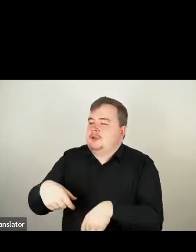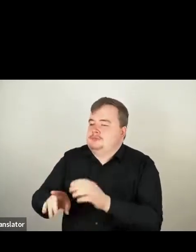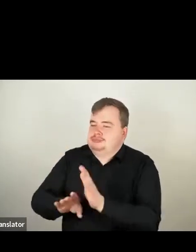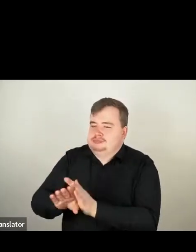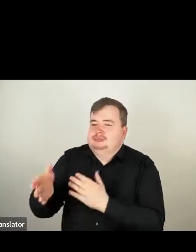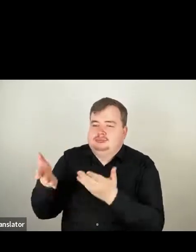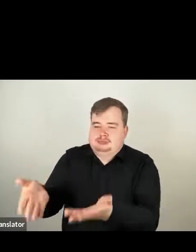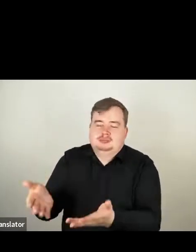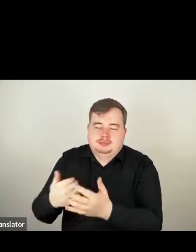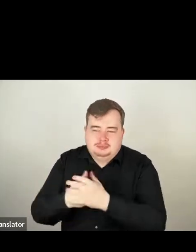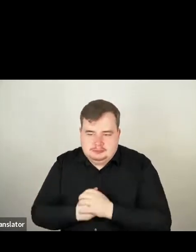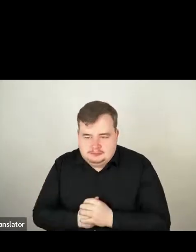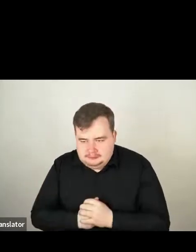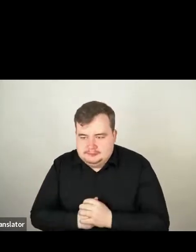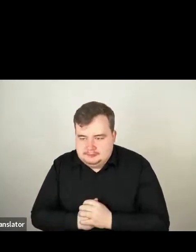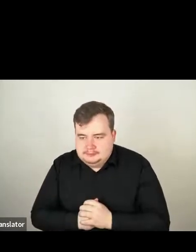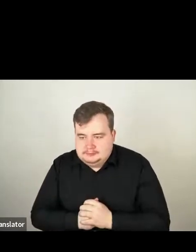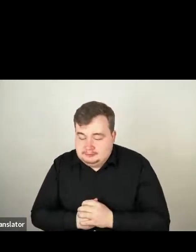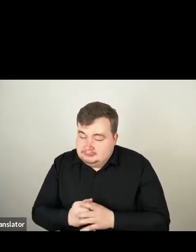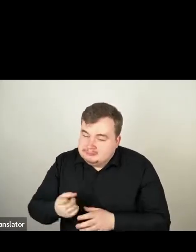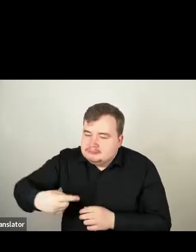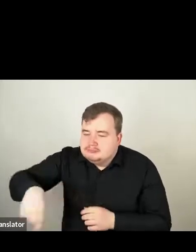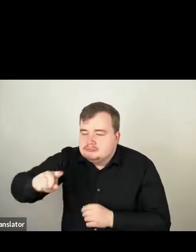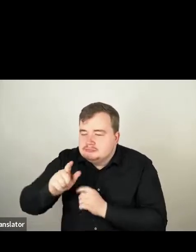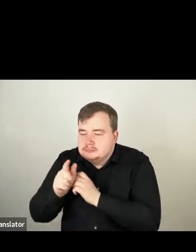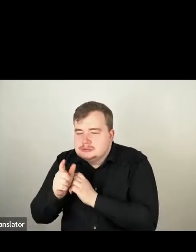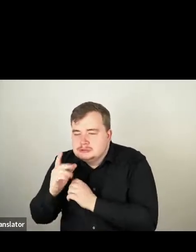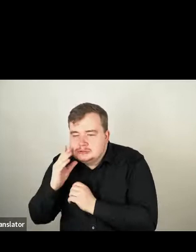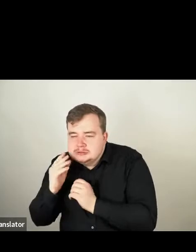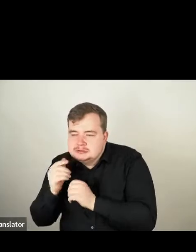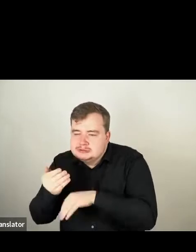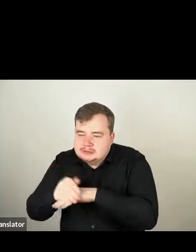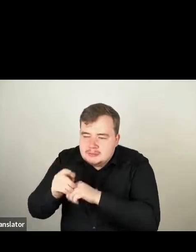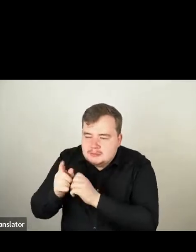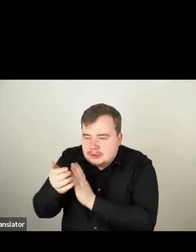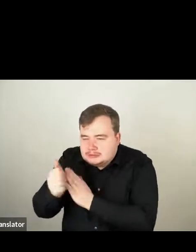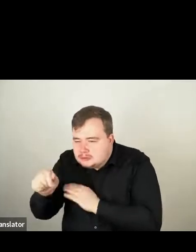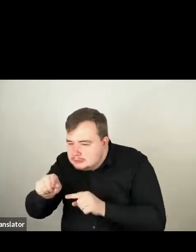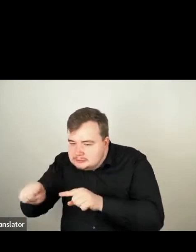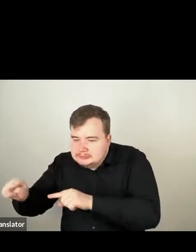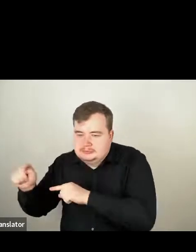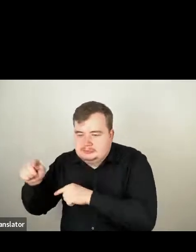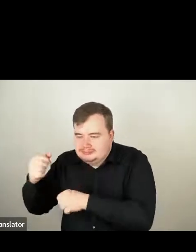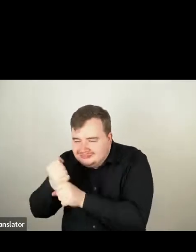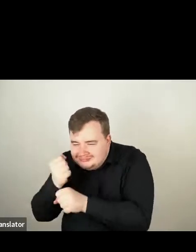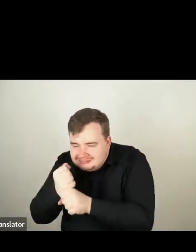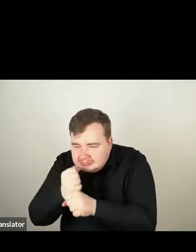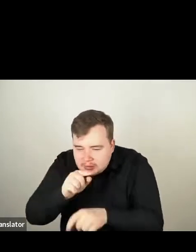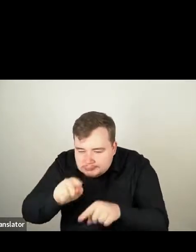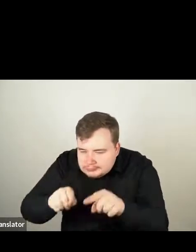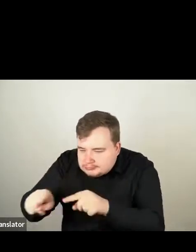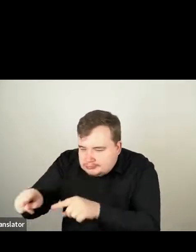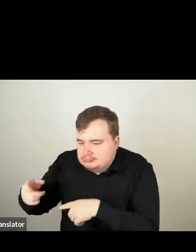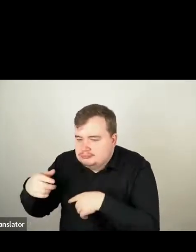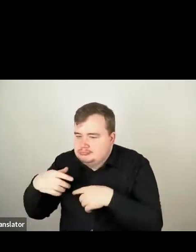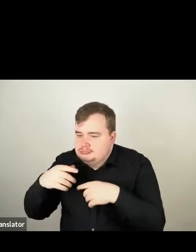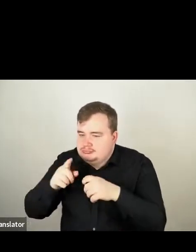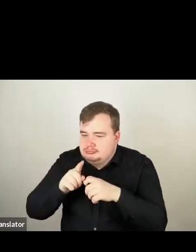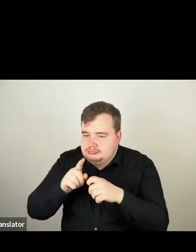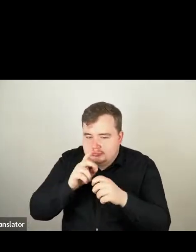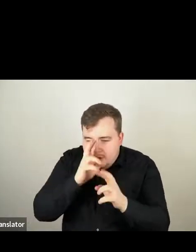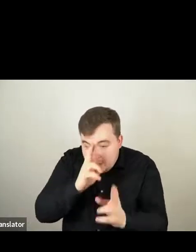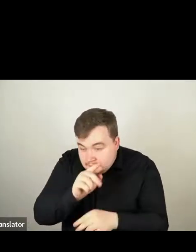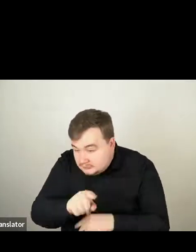cooperation with experts in all areas of our work, including on gender, not only because of their expertise, but